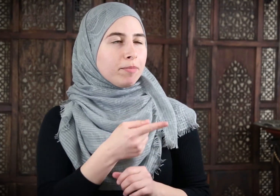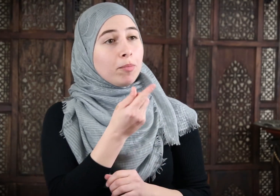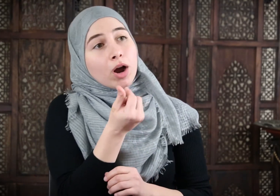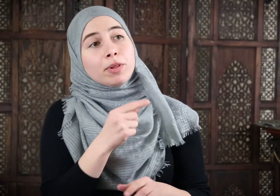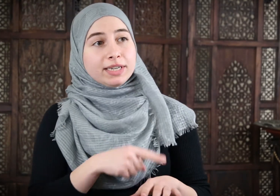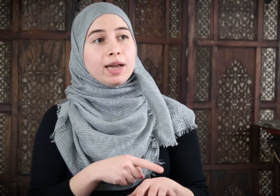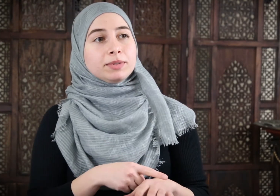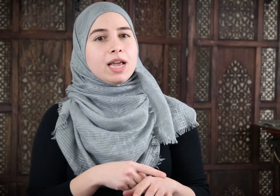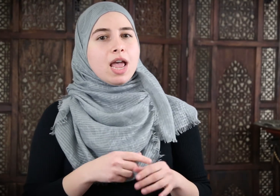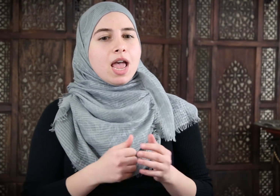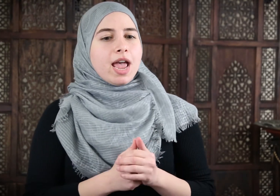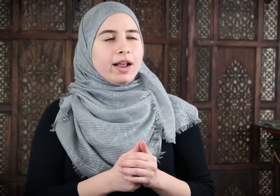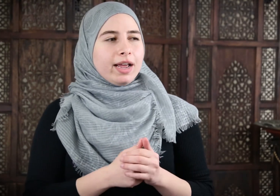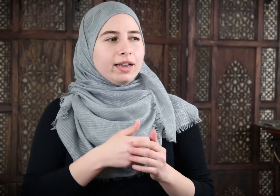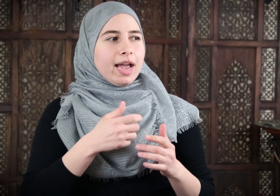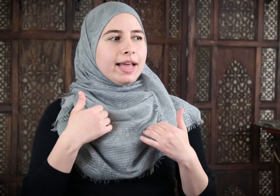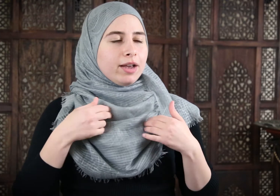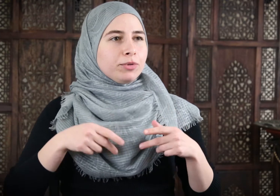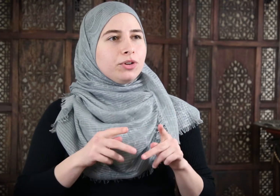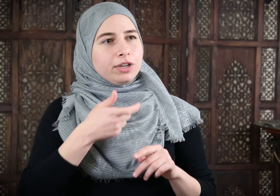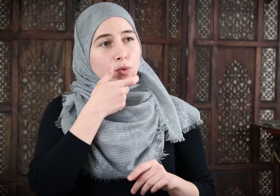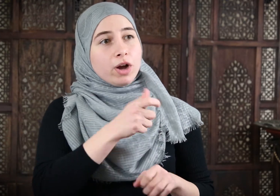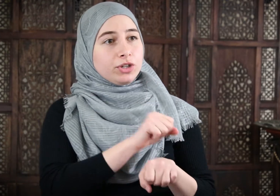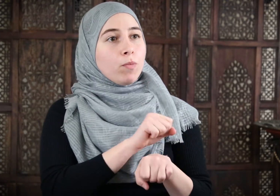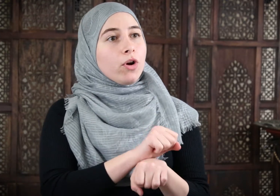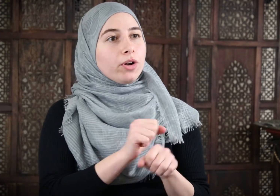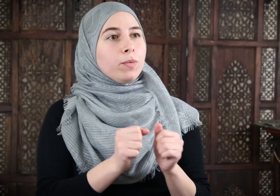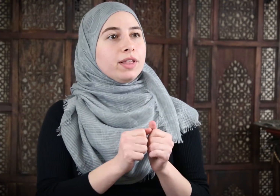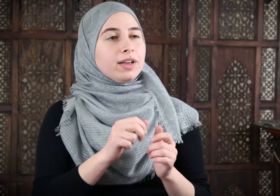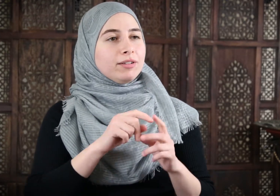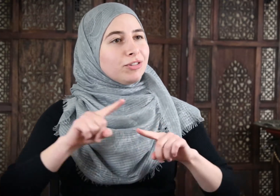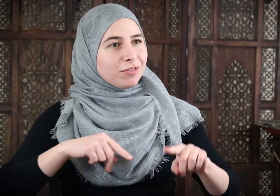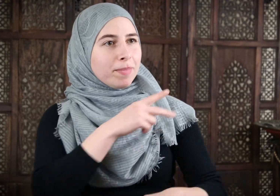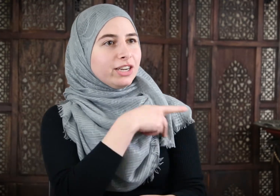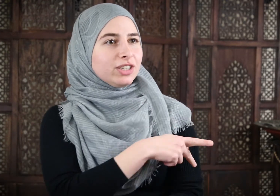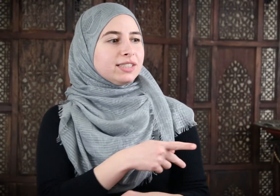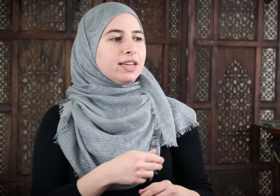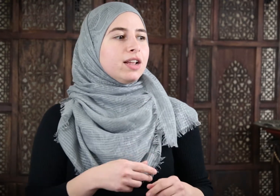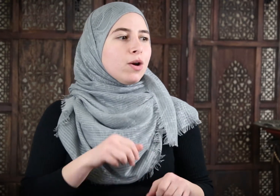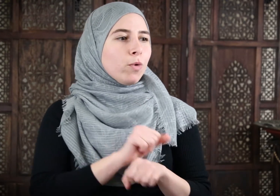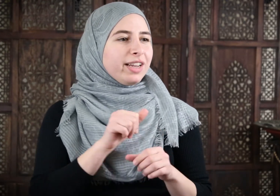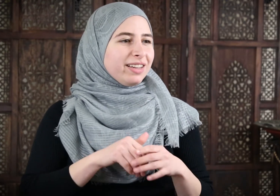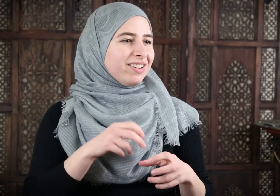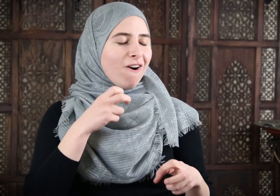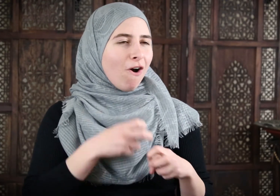a couple of times, and I had the opportunity to watch him work with different patients and working in